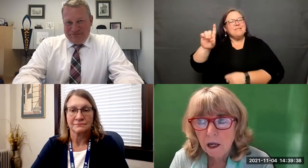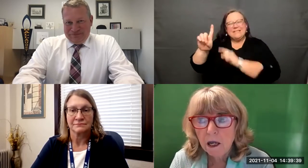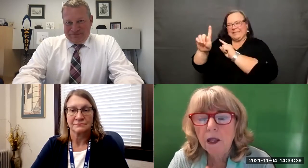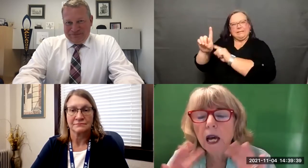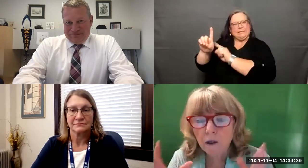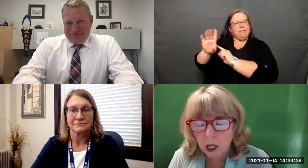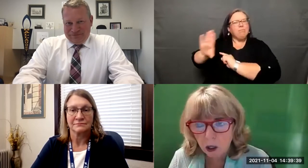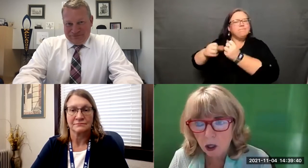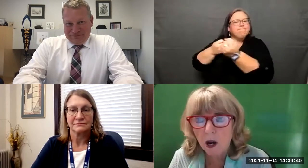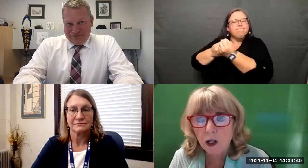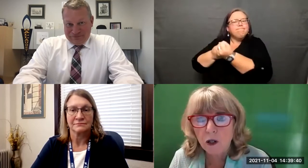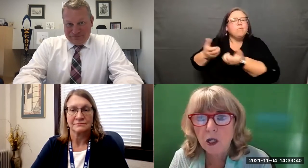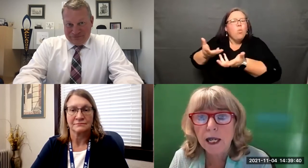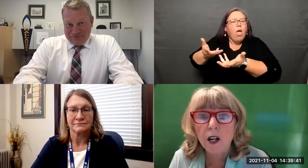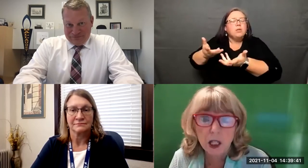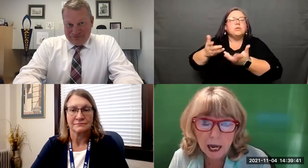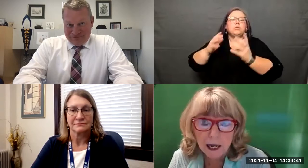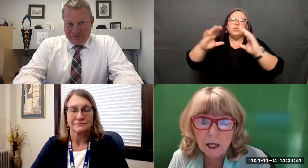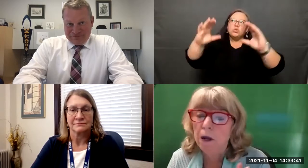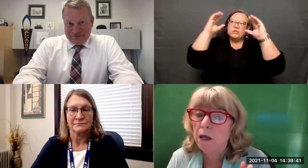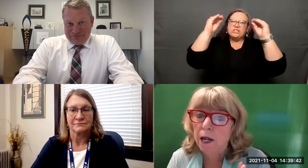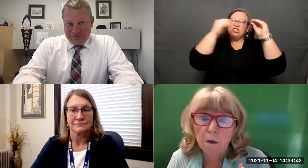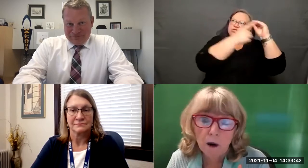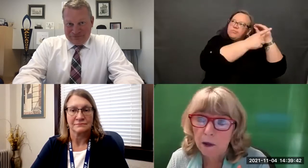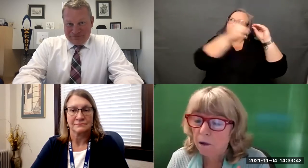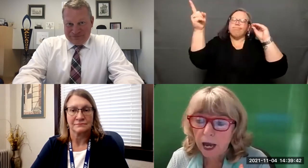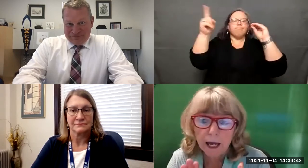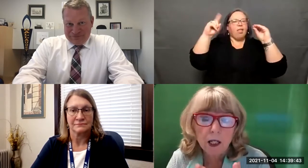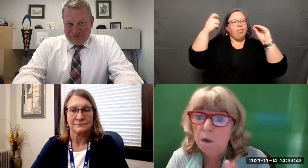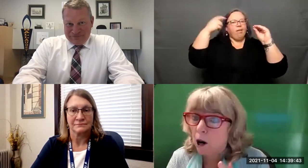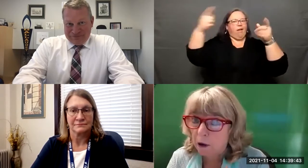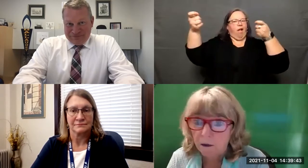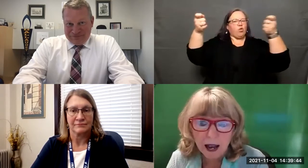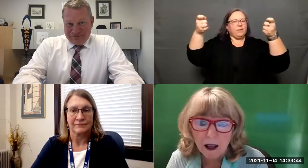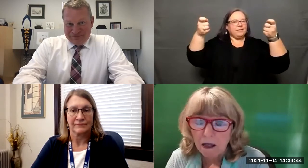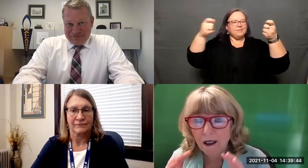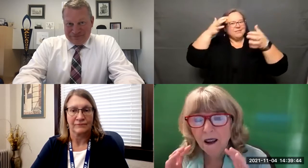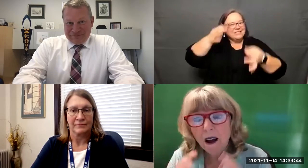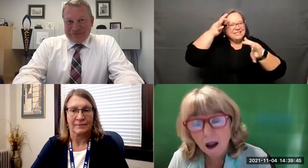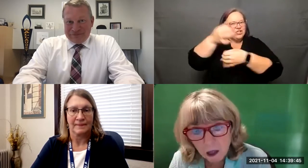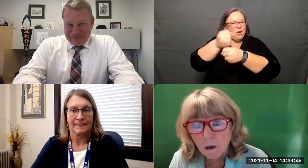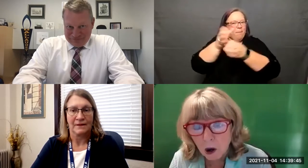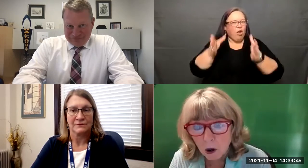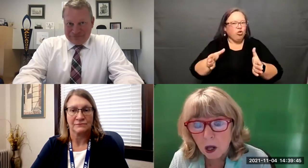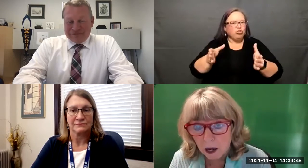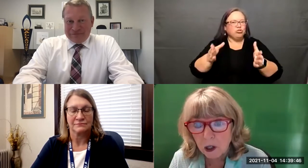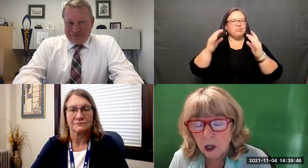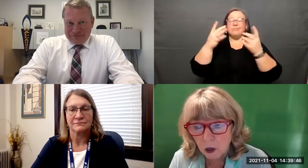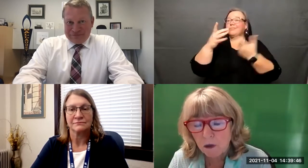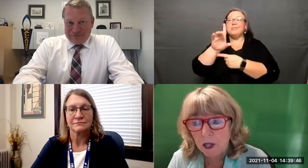the governance structures in our states, be they Department of Ed's, Department of Health, on the role of Schools for the